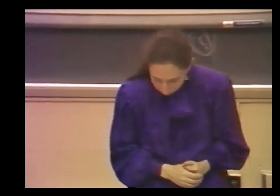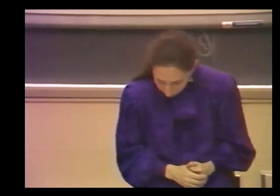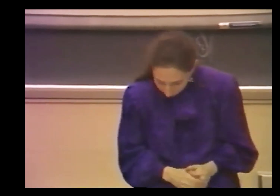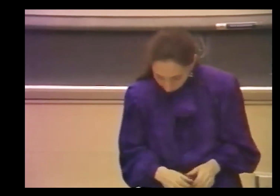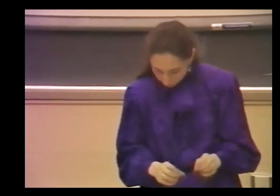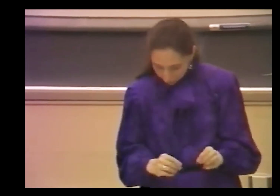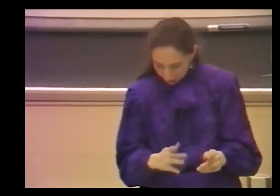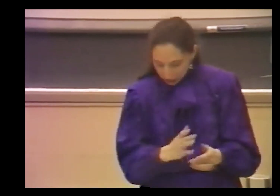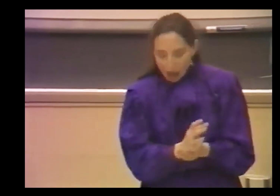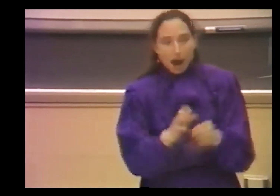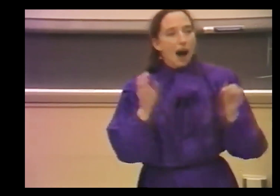Okay.